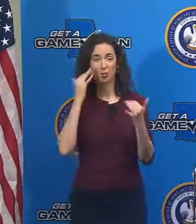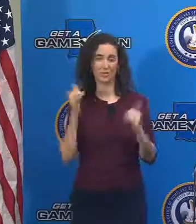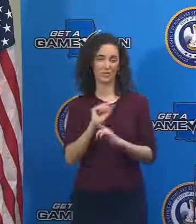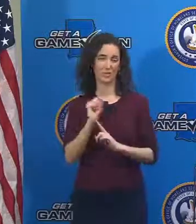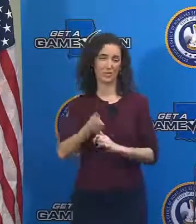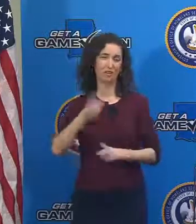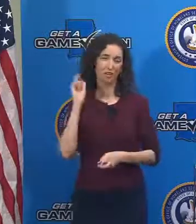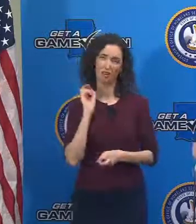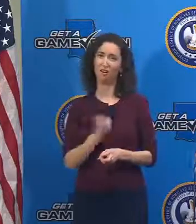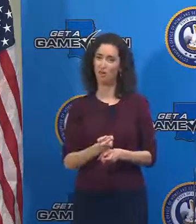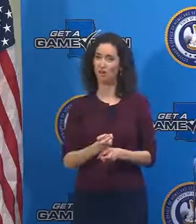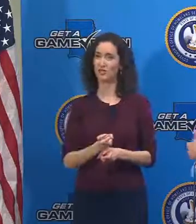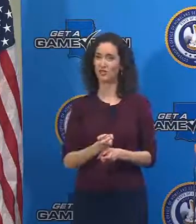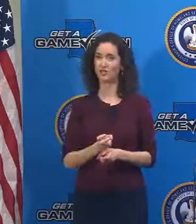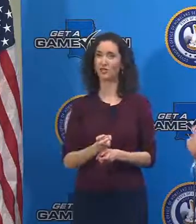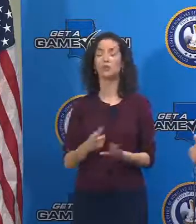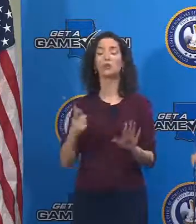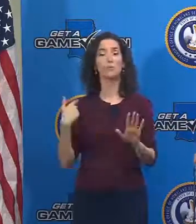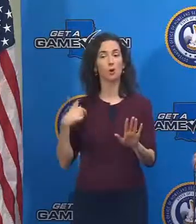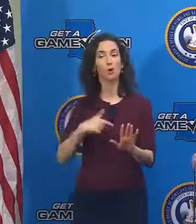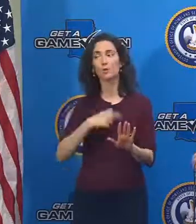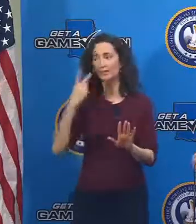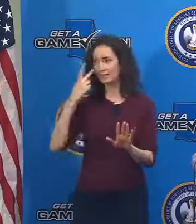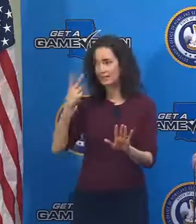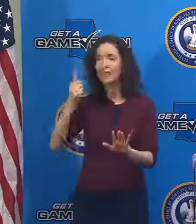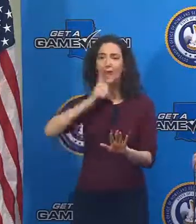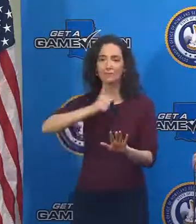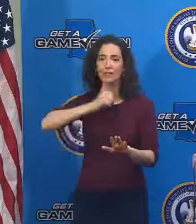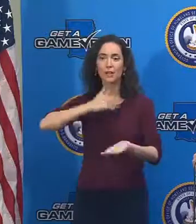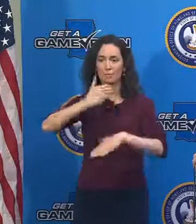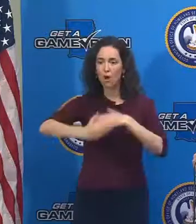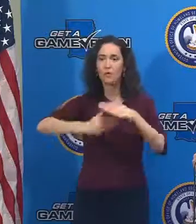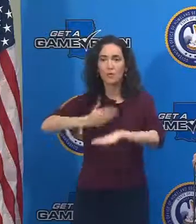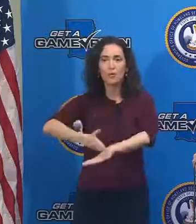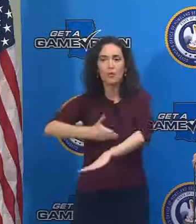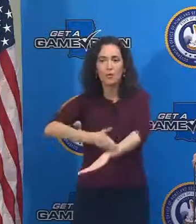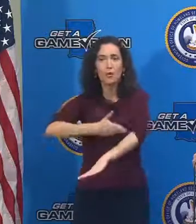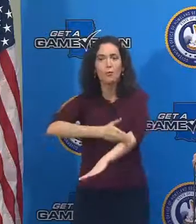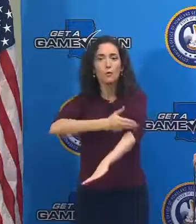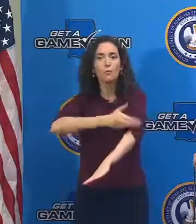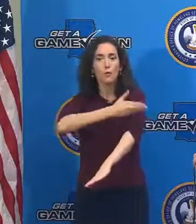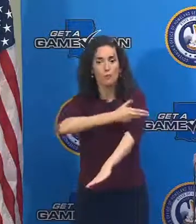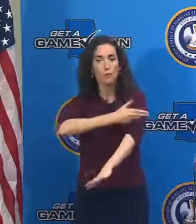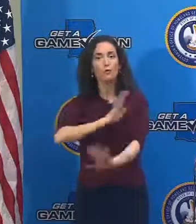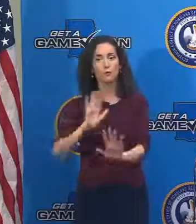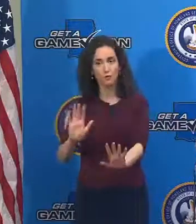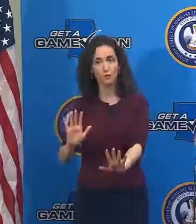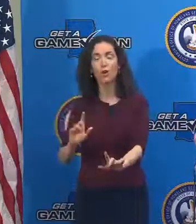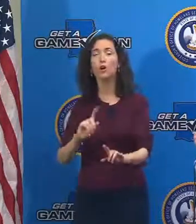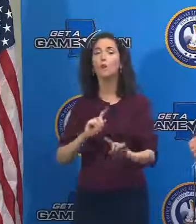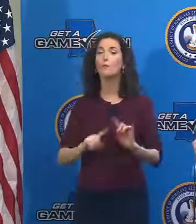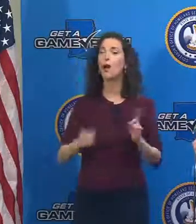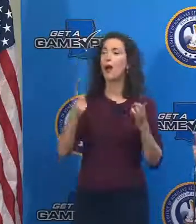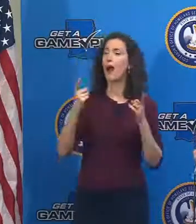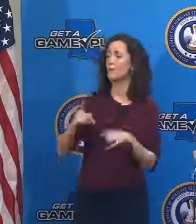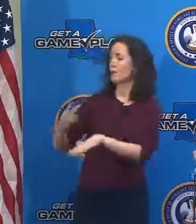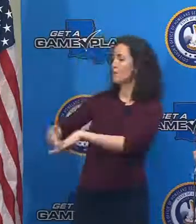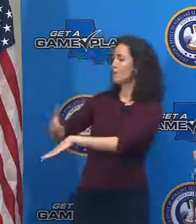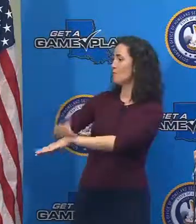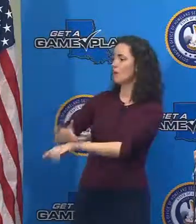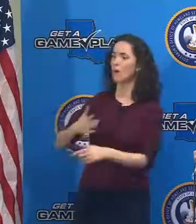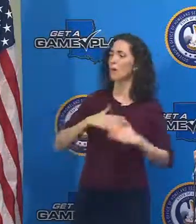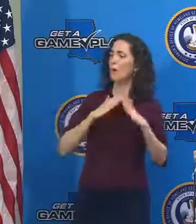difficult. We do see steady progress being made every day, but if it's not being made in a way that you and your household